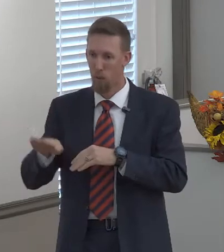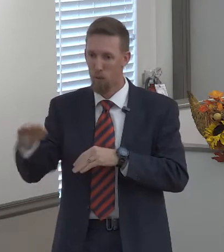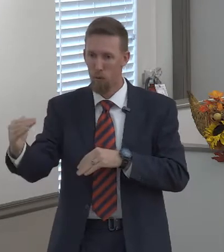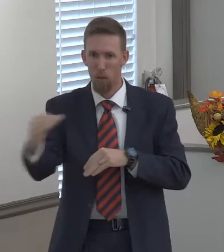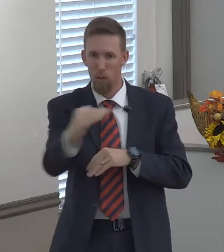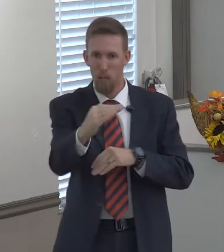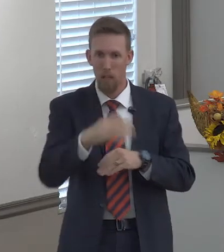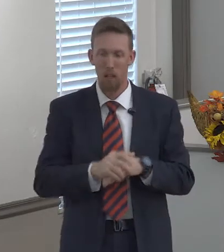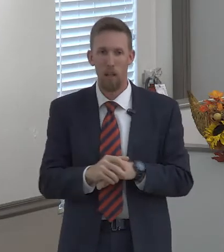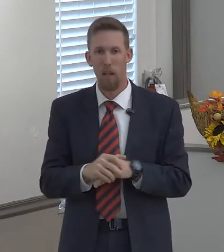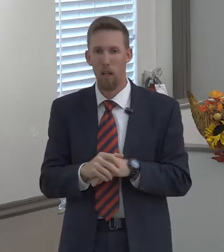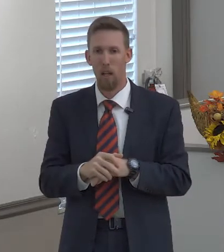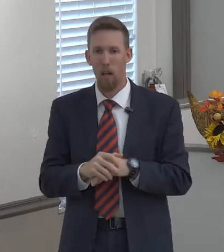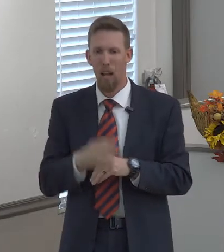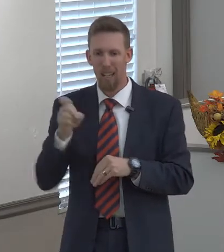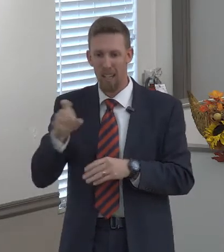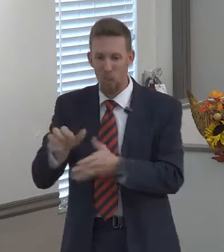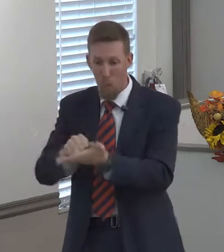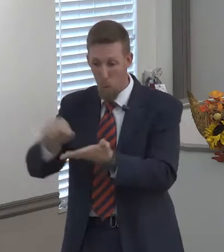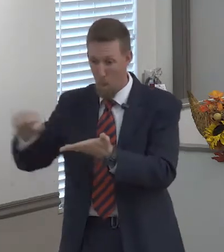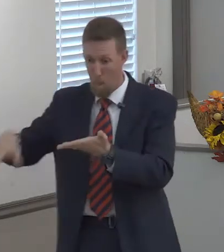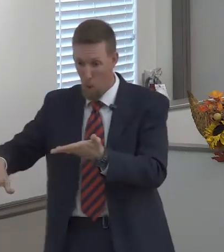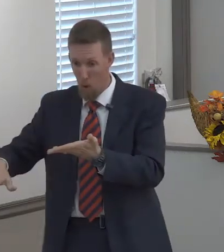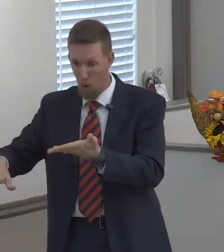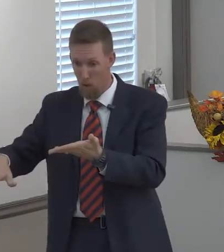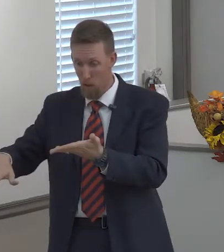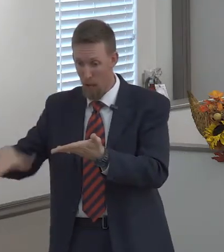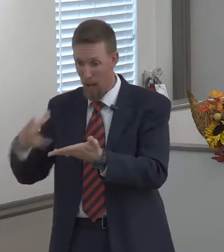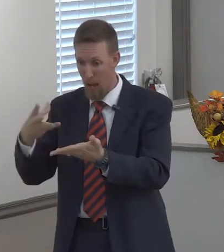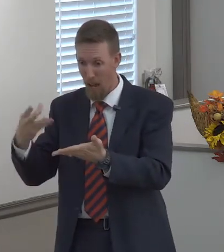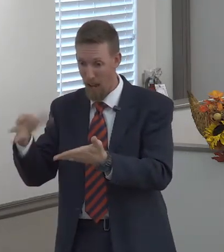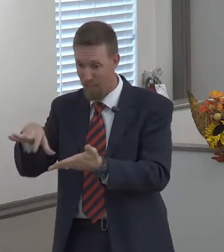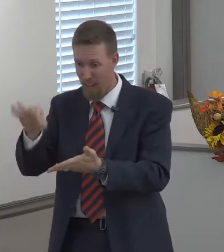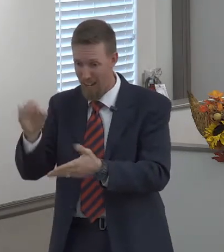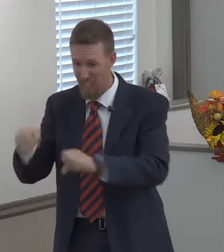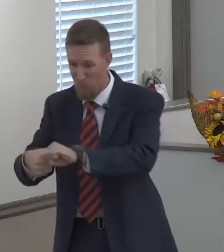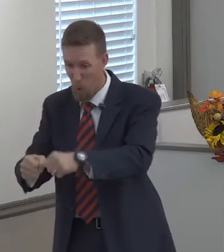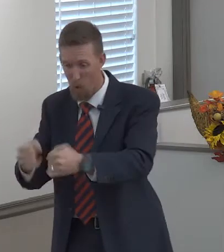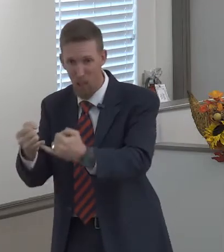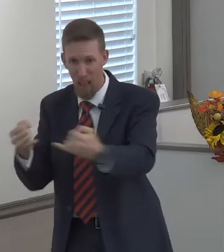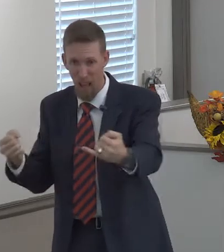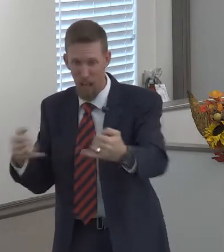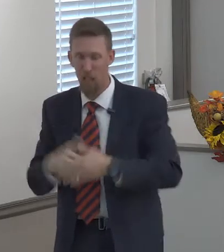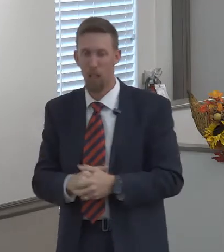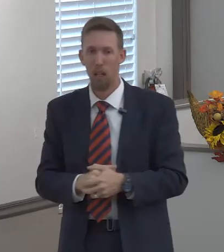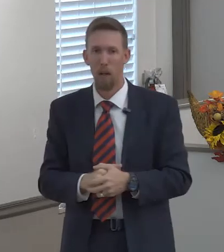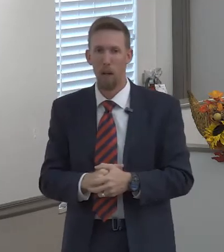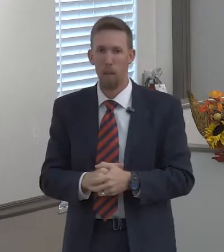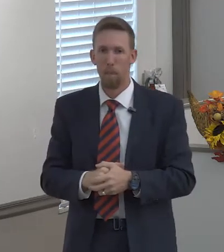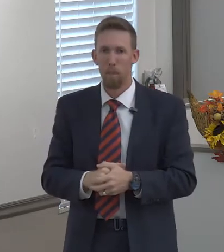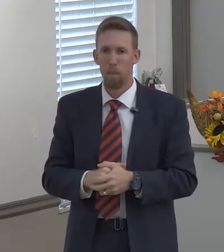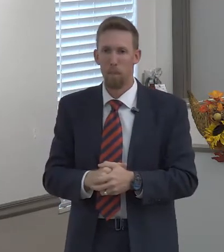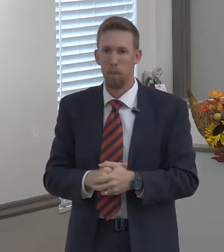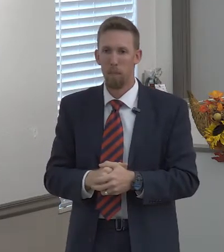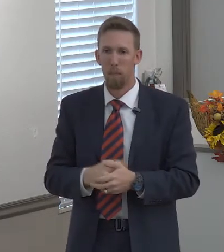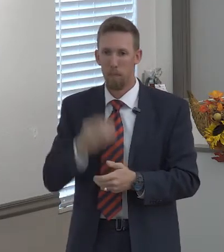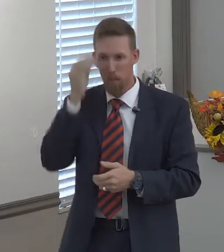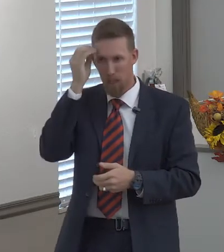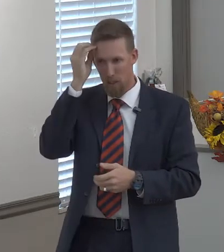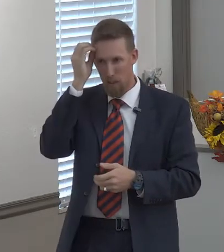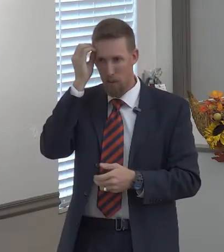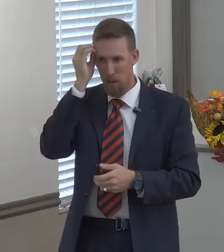and which, by the way, is really a blessing in disguise, even though it's more of an expense, and I